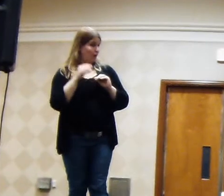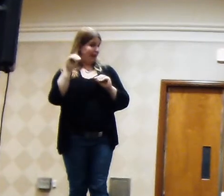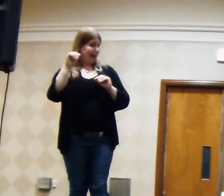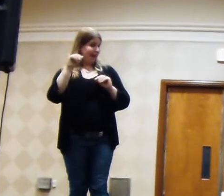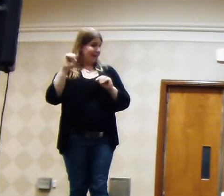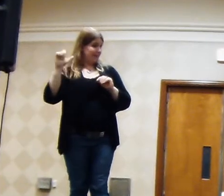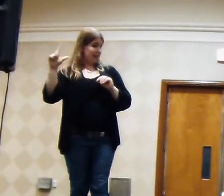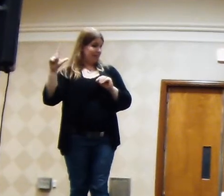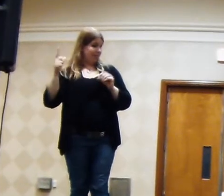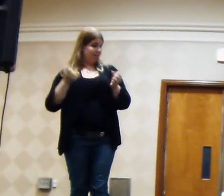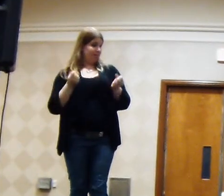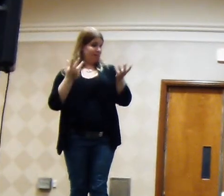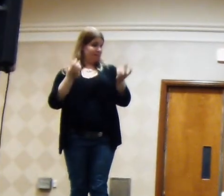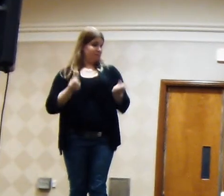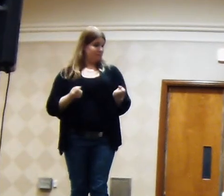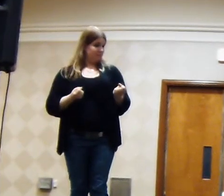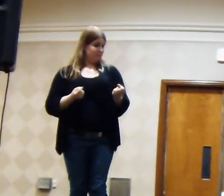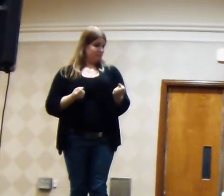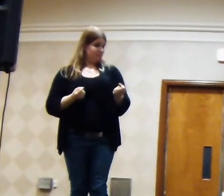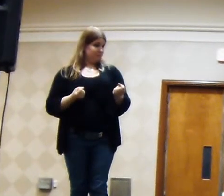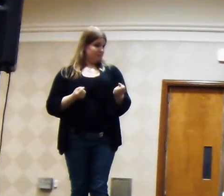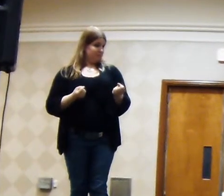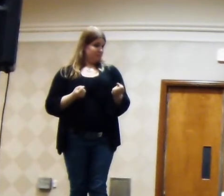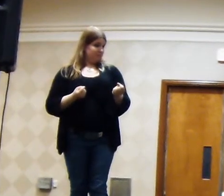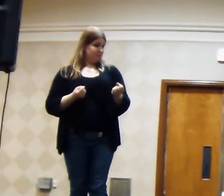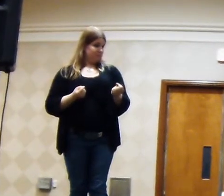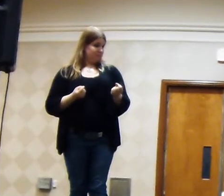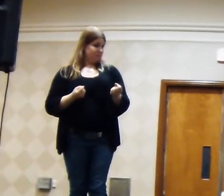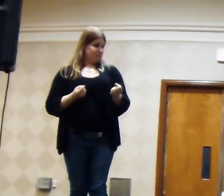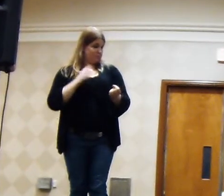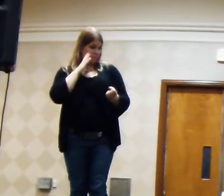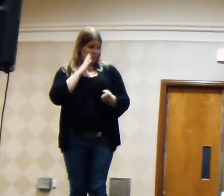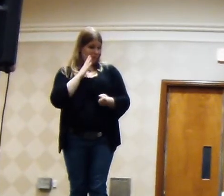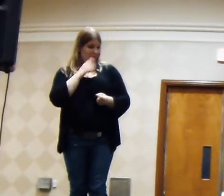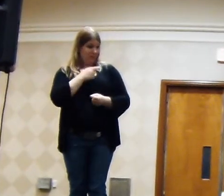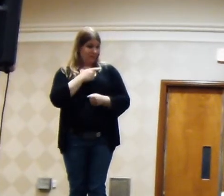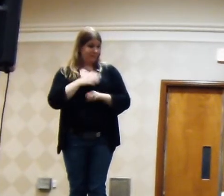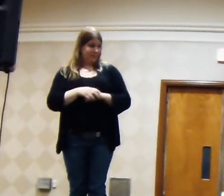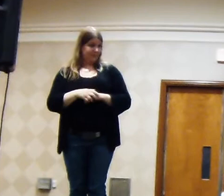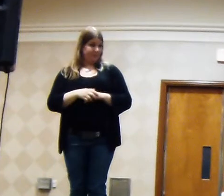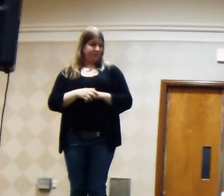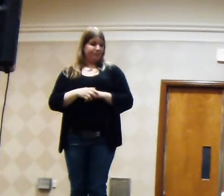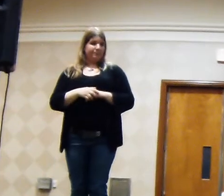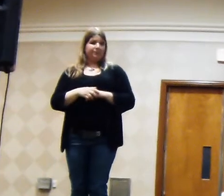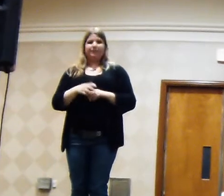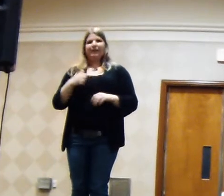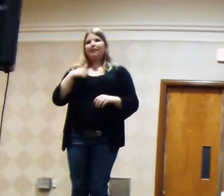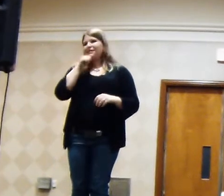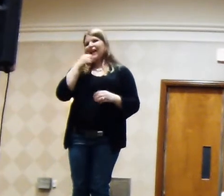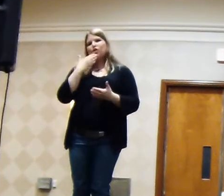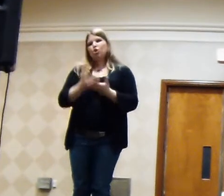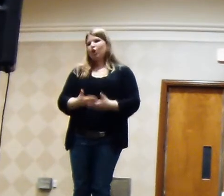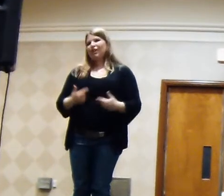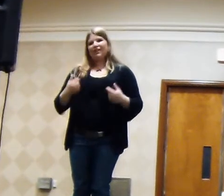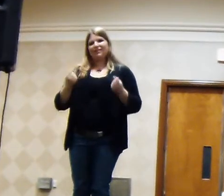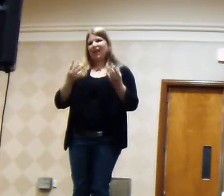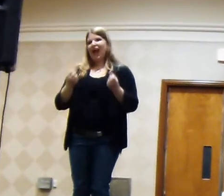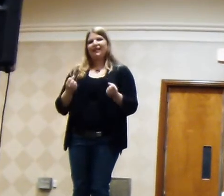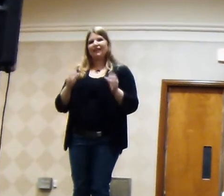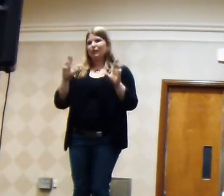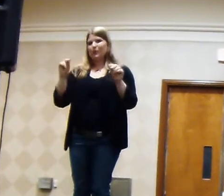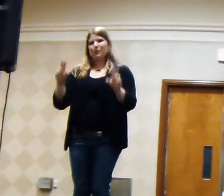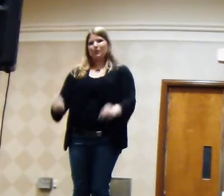ASL communities, scenes or movies or films? Well, as you can see, I'm not very good at it, so probably